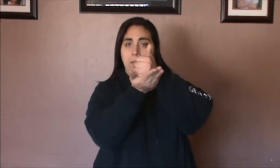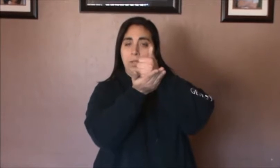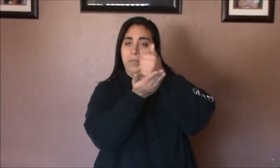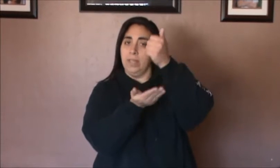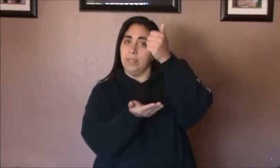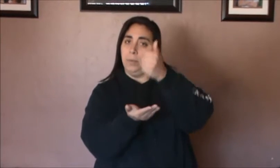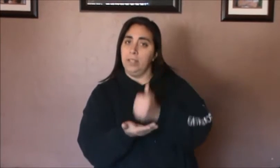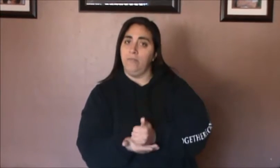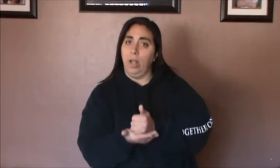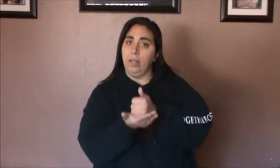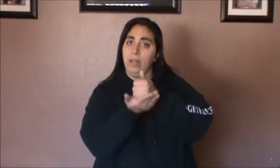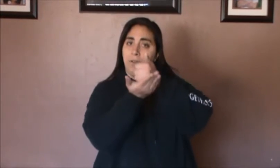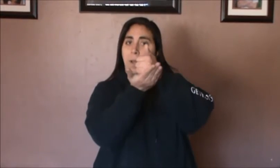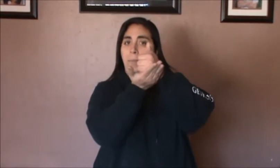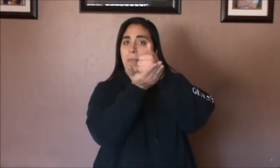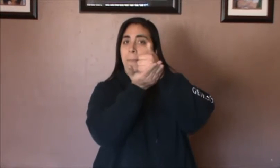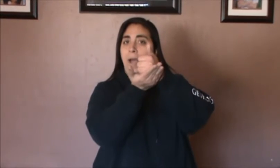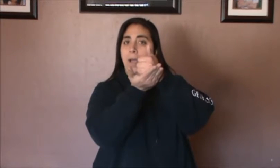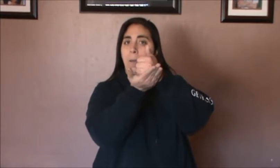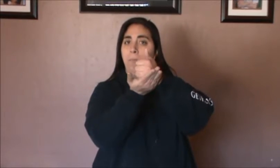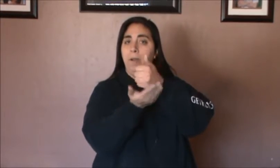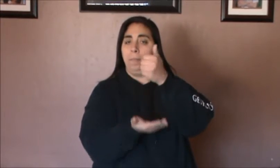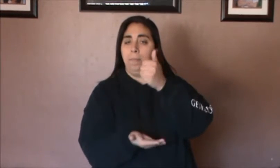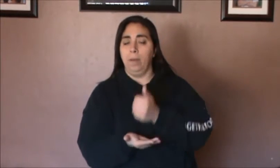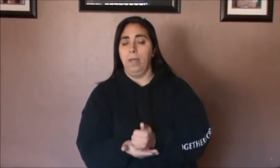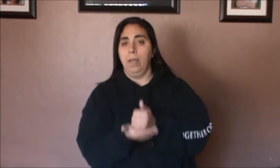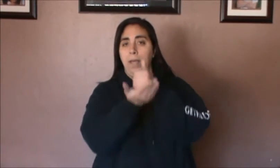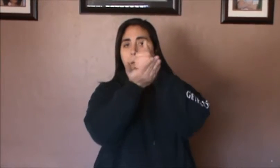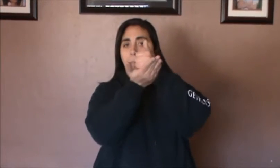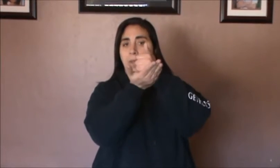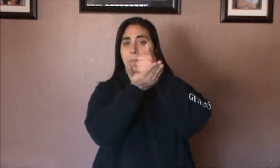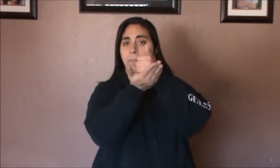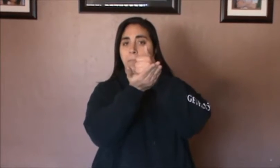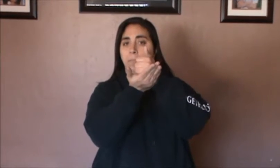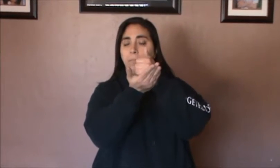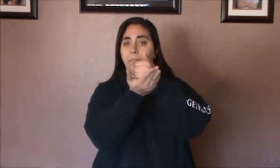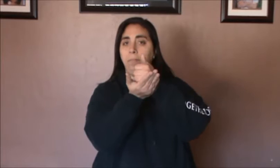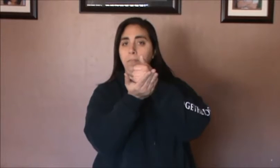So it's like someone has fallen and you're helping them back up, right? Helping.